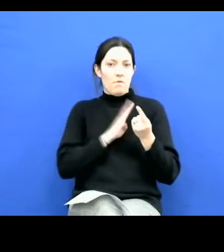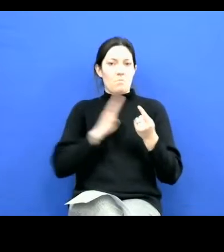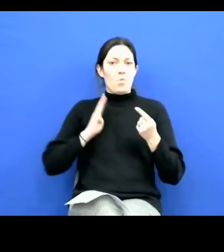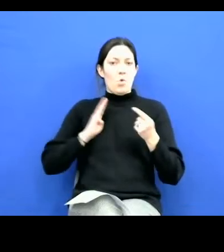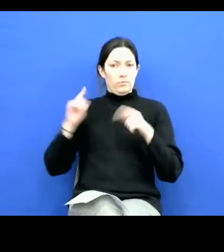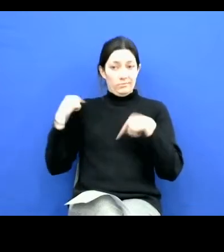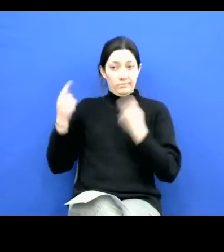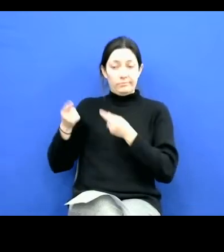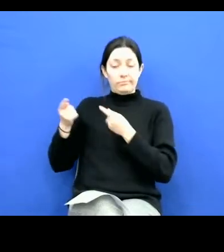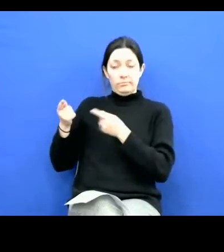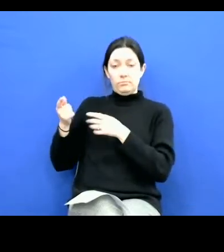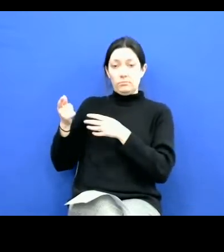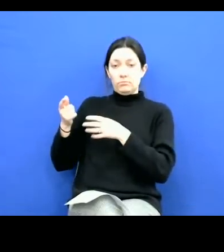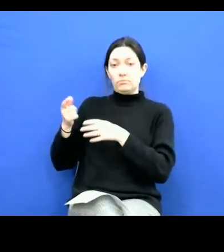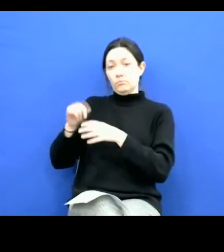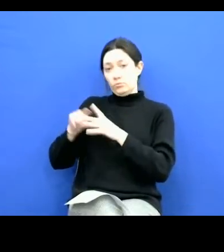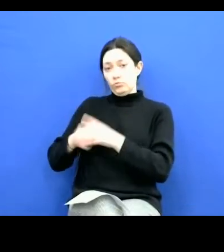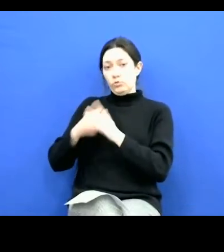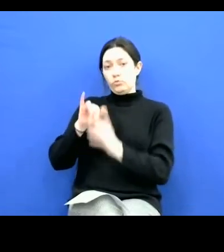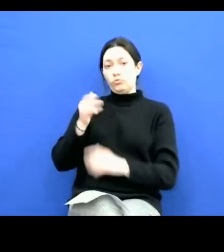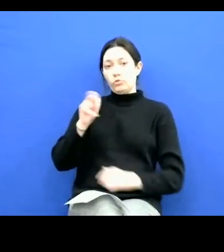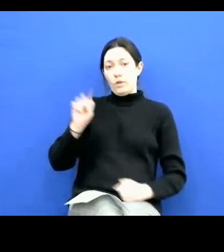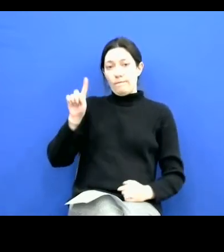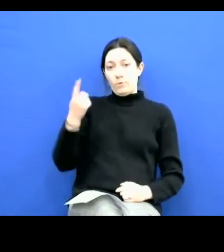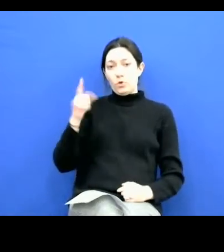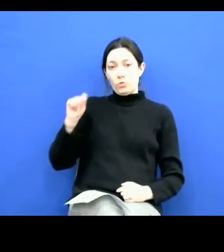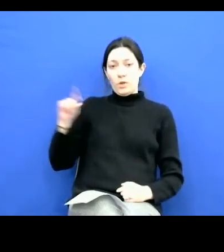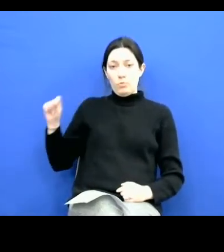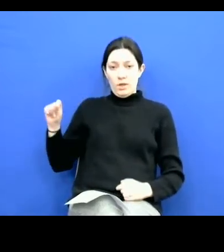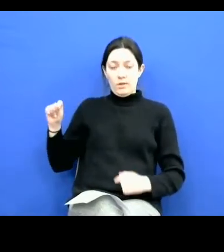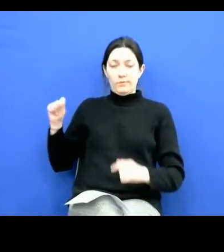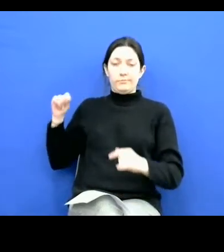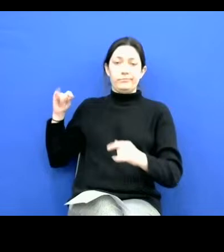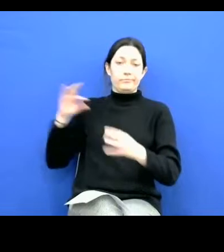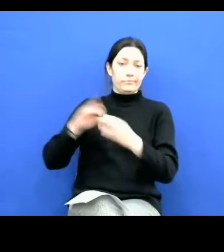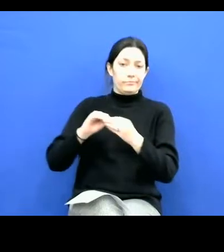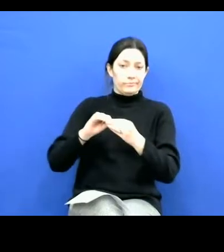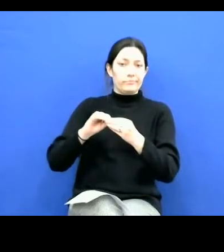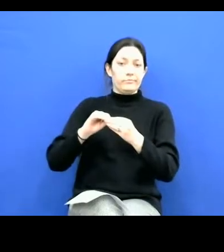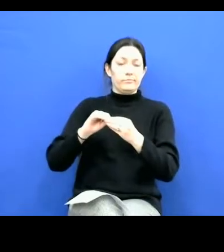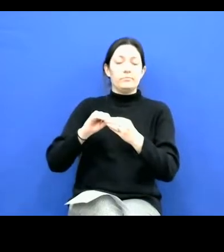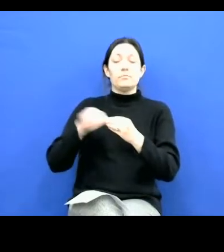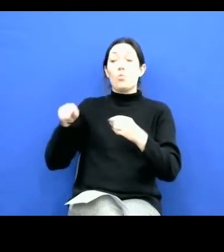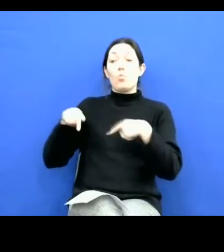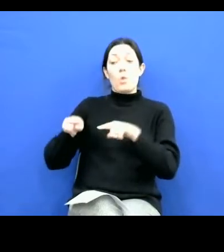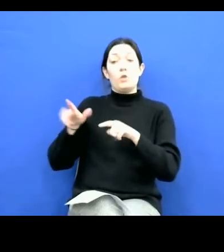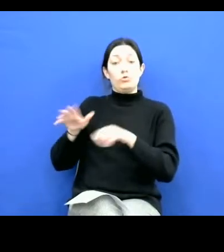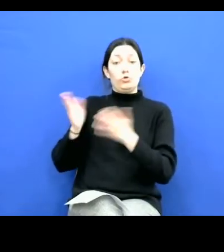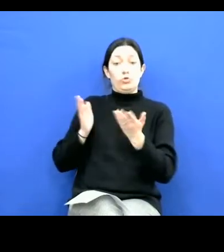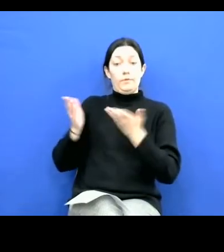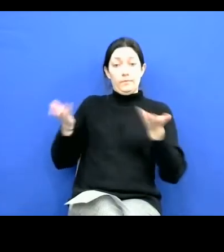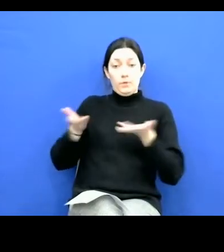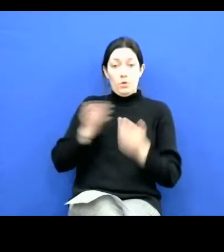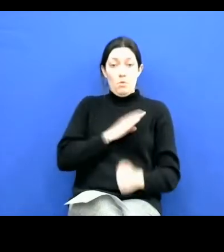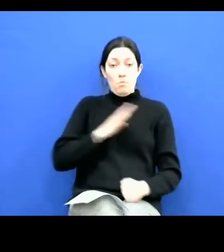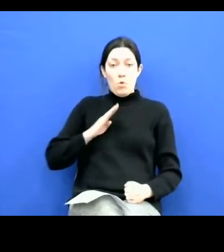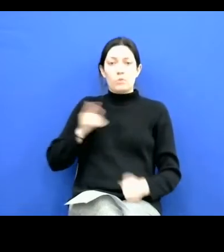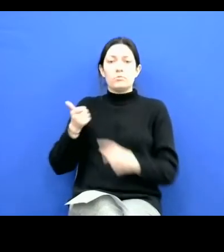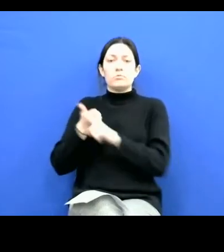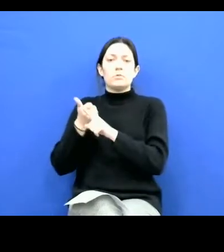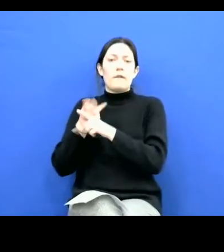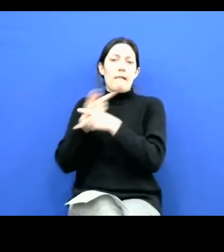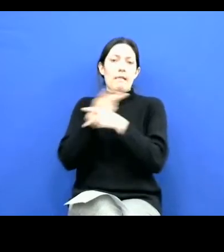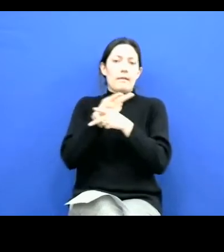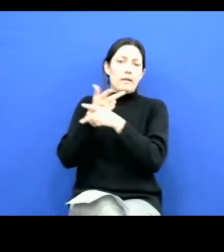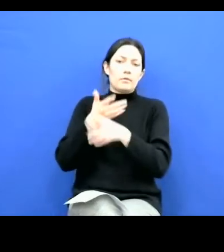position for the term starting January 1st, 2020. And whereas while on the town board, Lisa has served as liaison to the